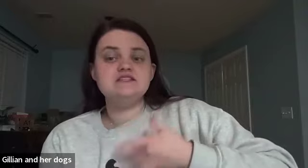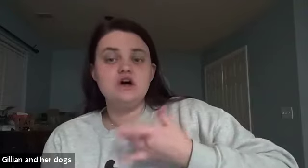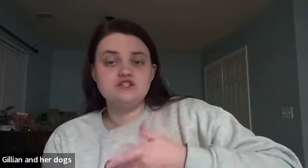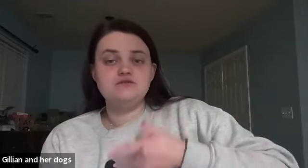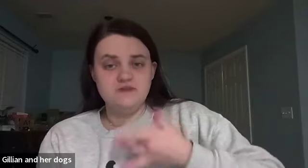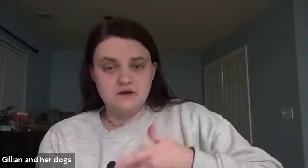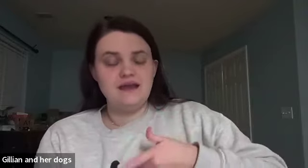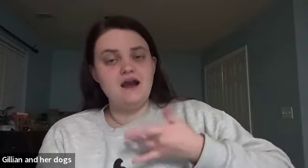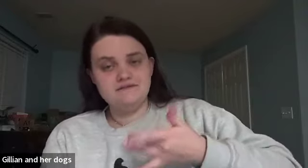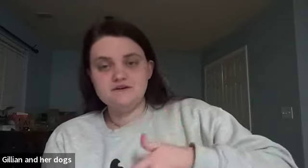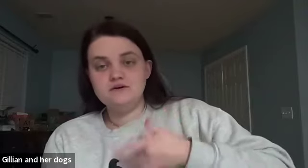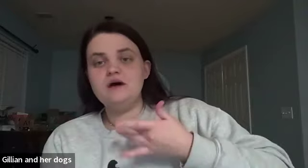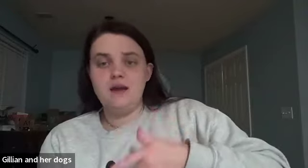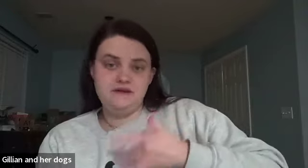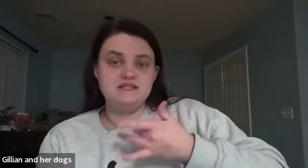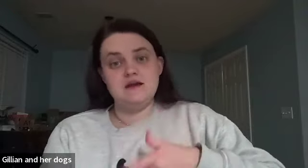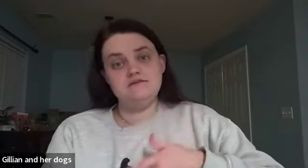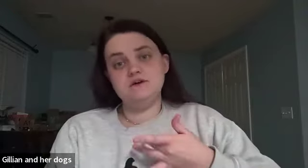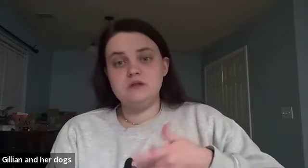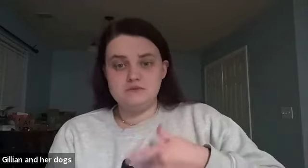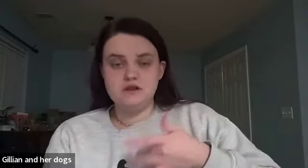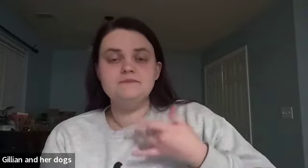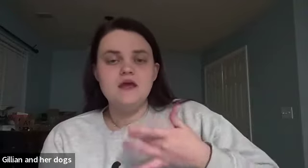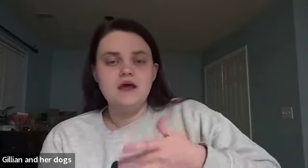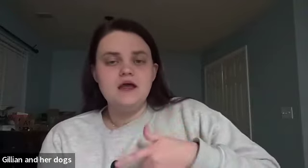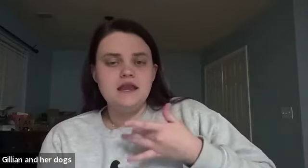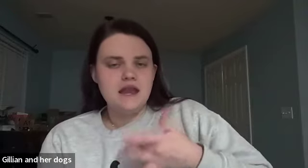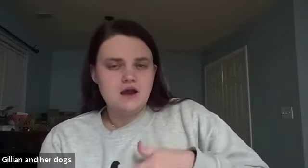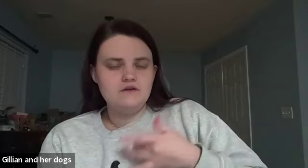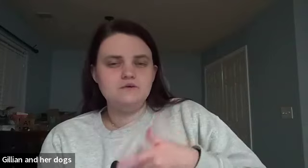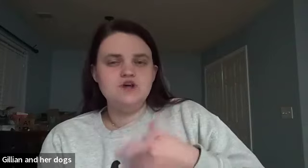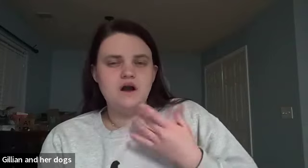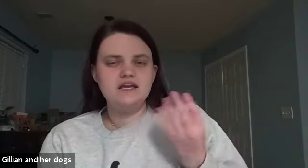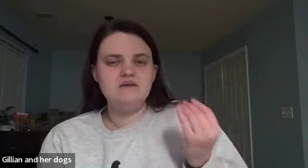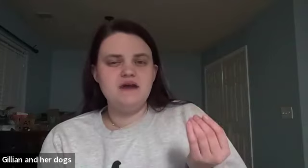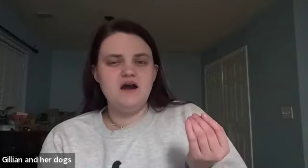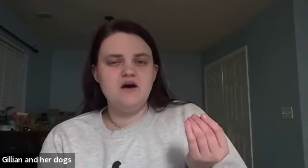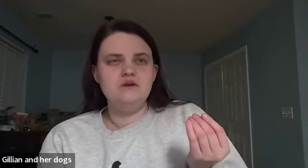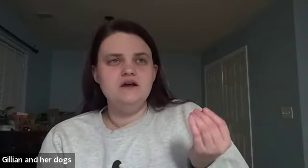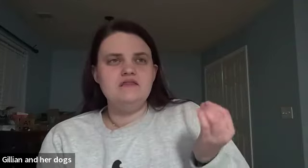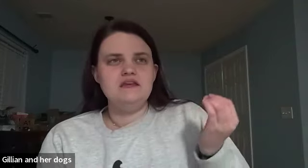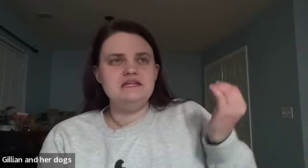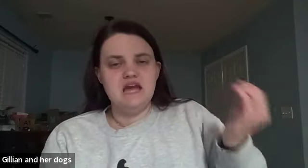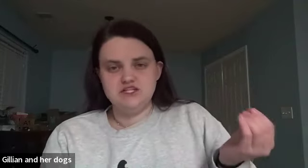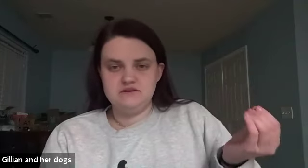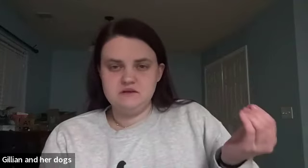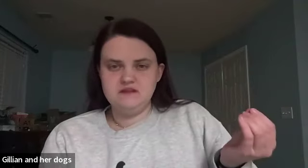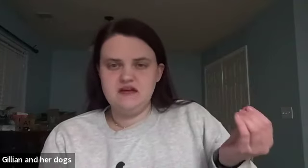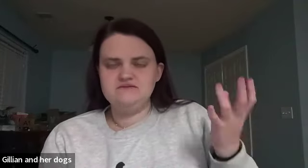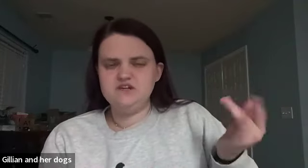is also feel. Like I feel happy today. I feel blah, blah, blah. Now, if you were talking about the texture of something that